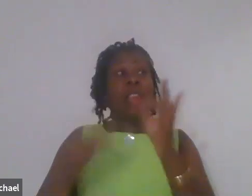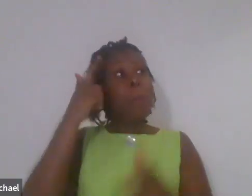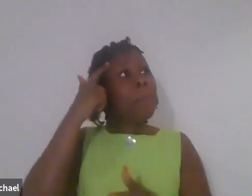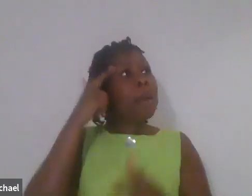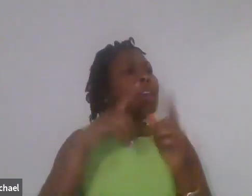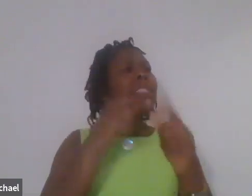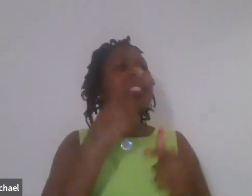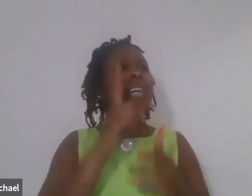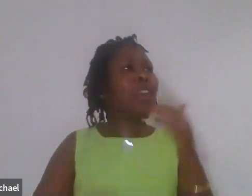will judge you.